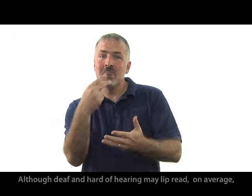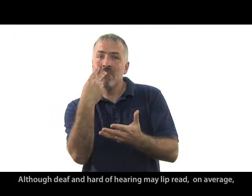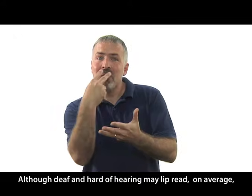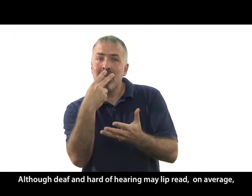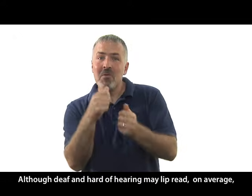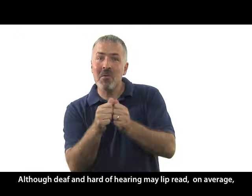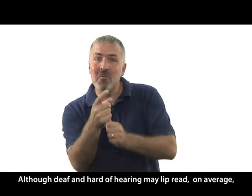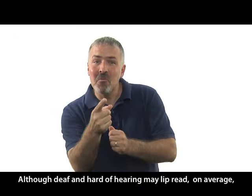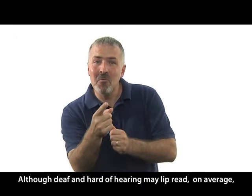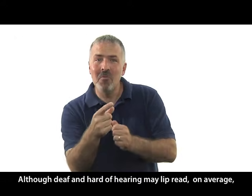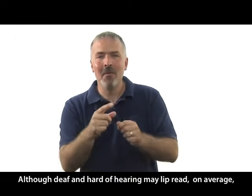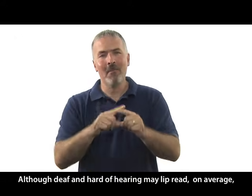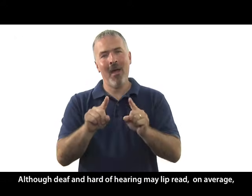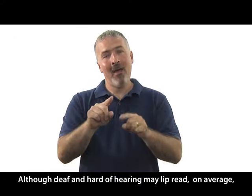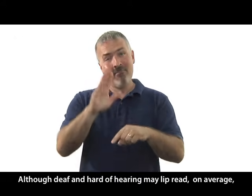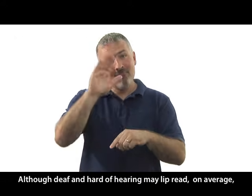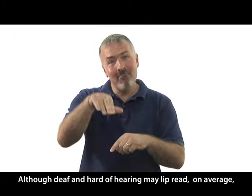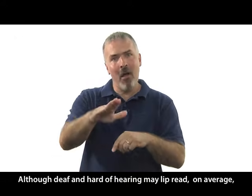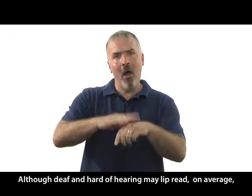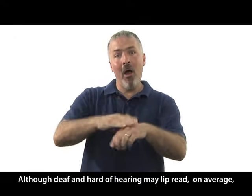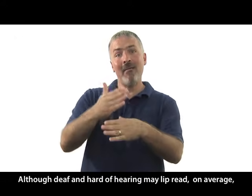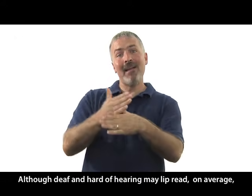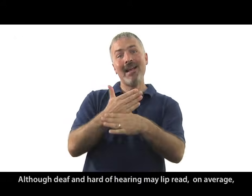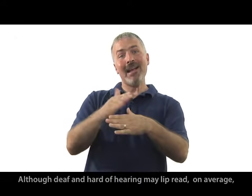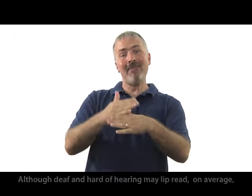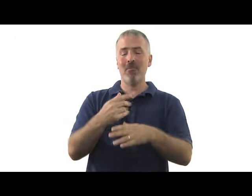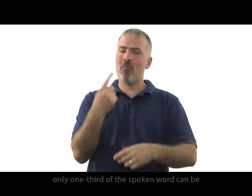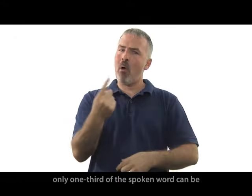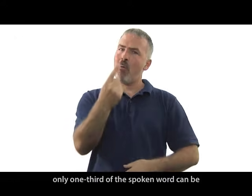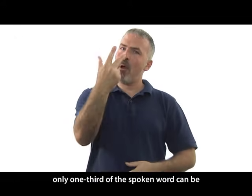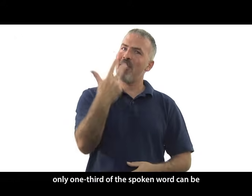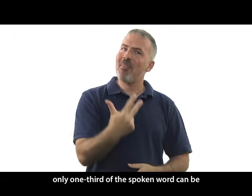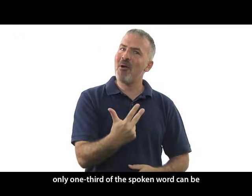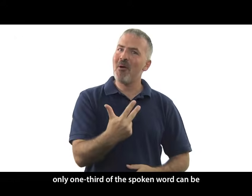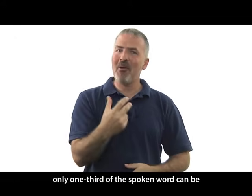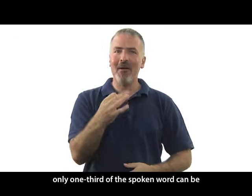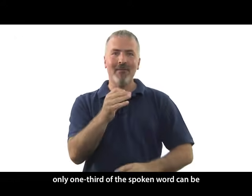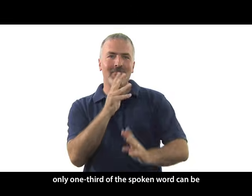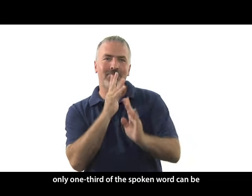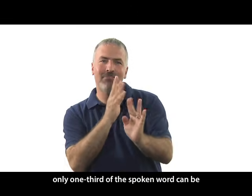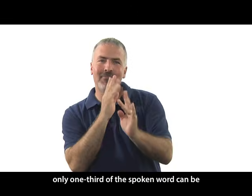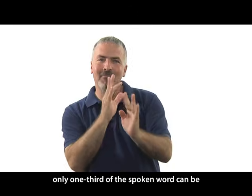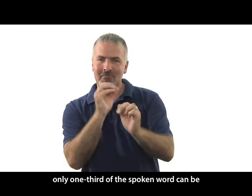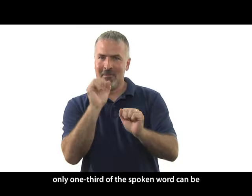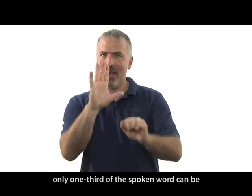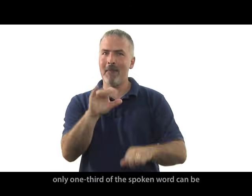Although deaf and hard of hearing people may lip read, on average only 1/3 of the spoken word can be